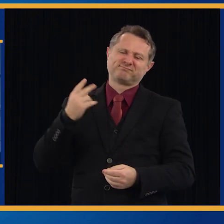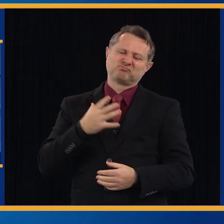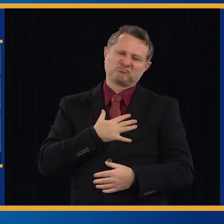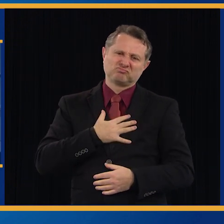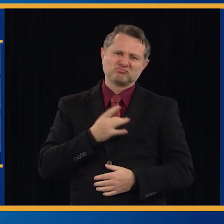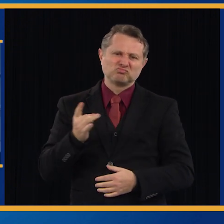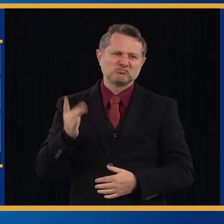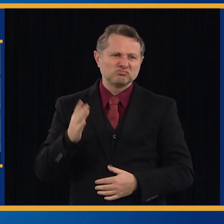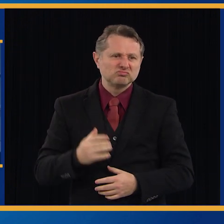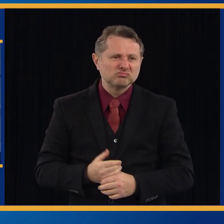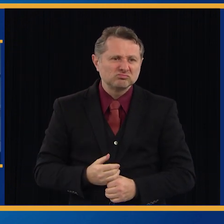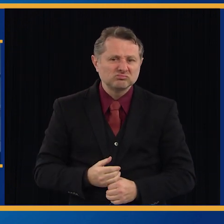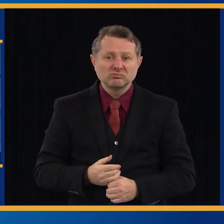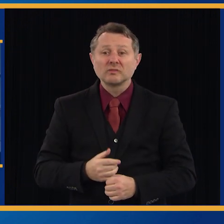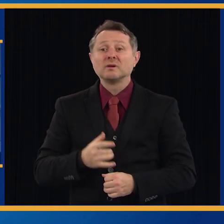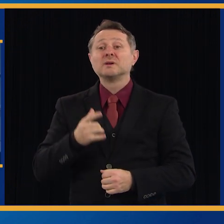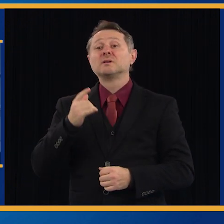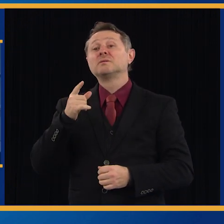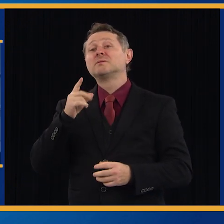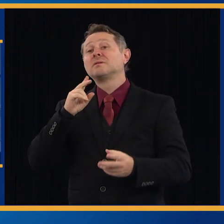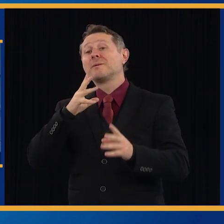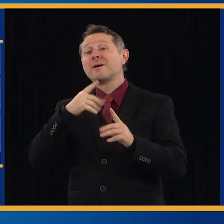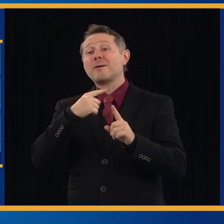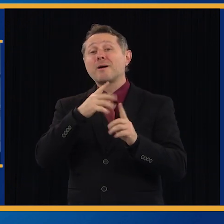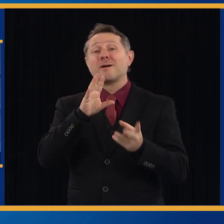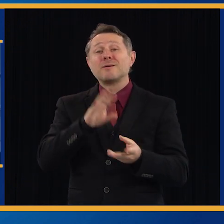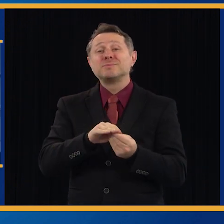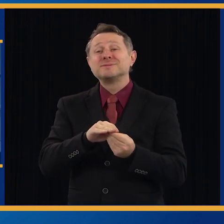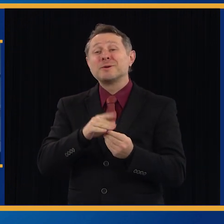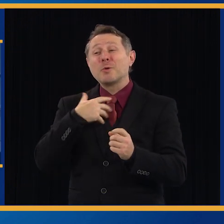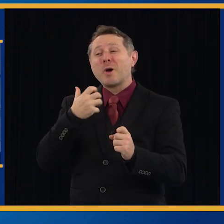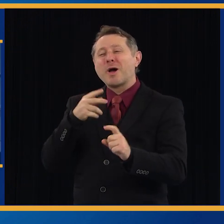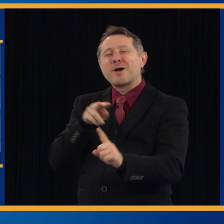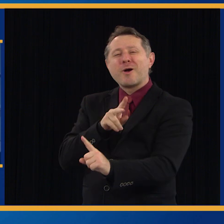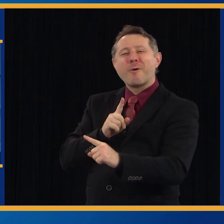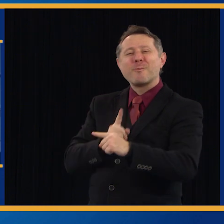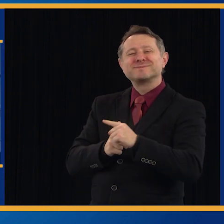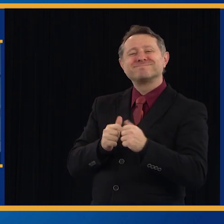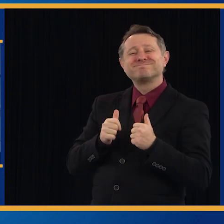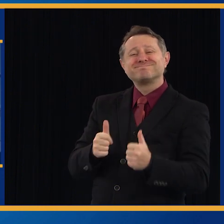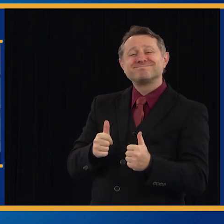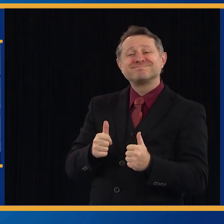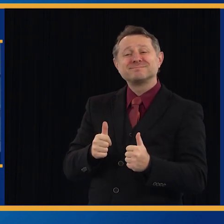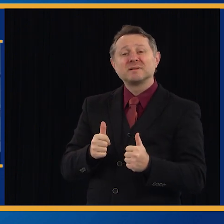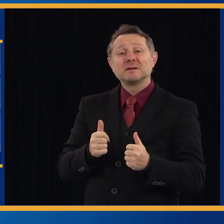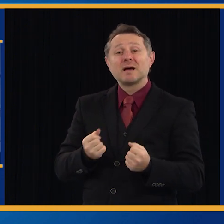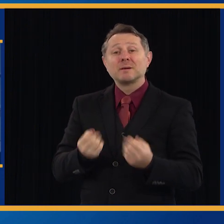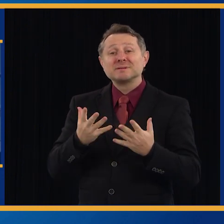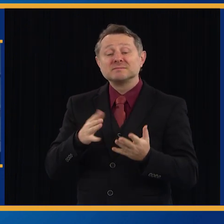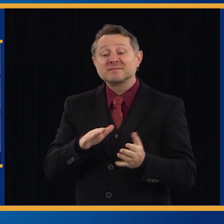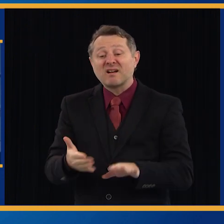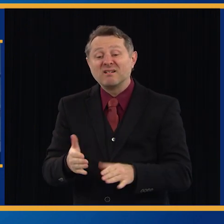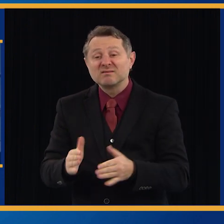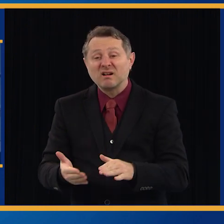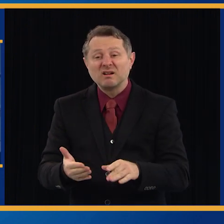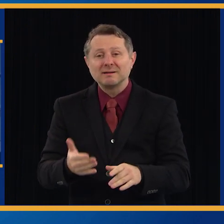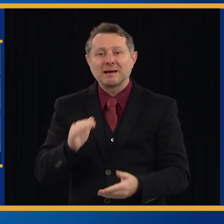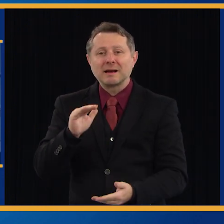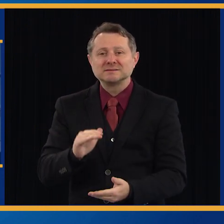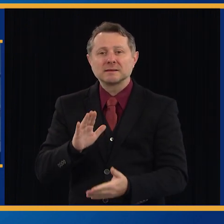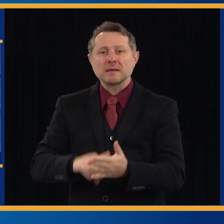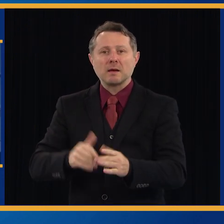If you're looking for the optimist's view, it's not as bad as it was, but 478 New Yorkers